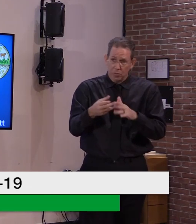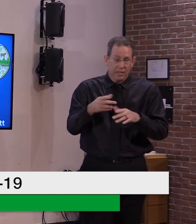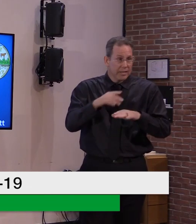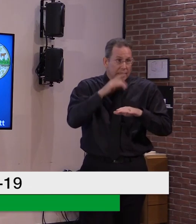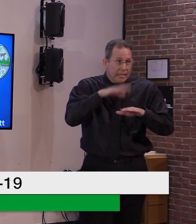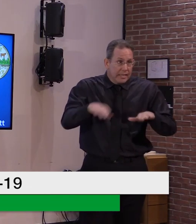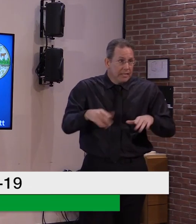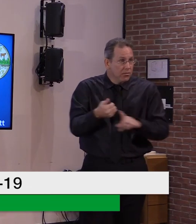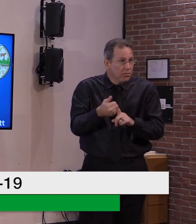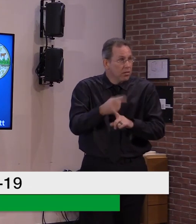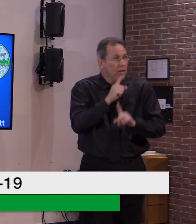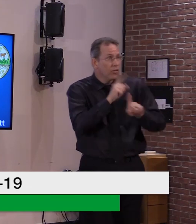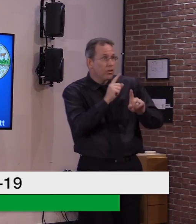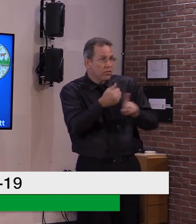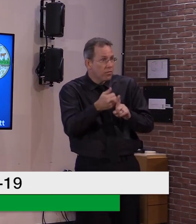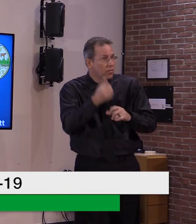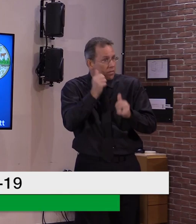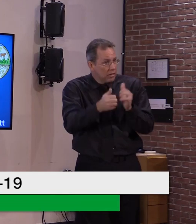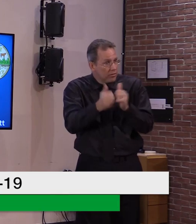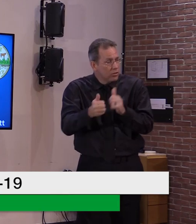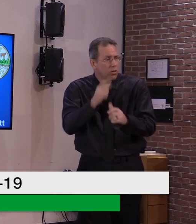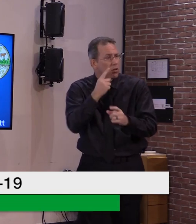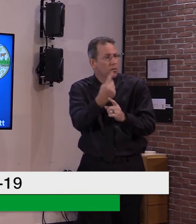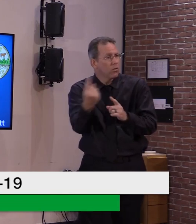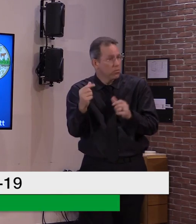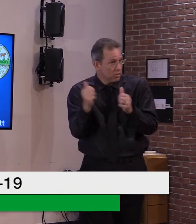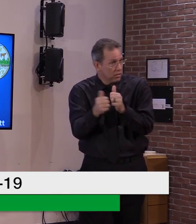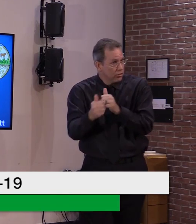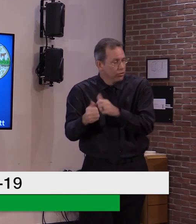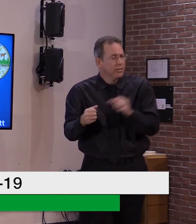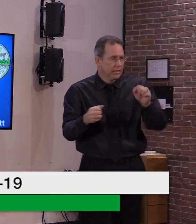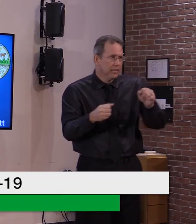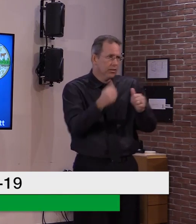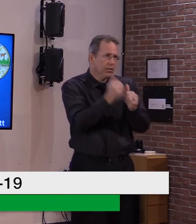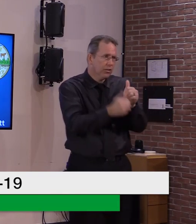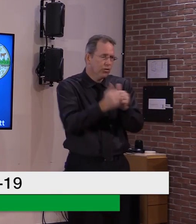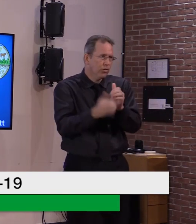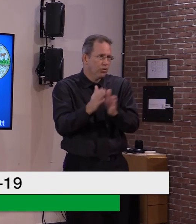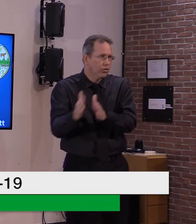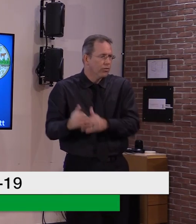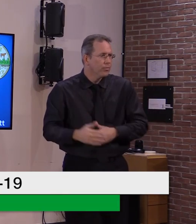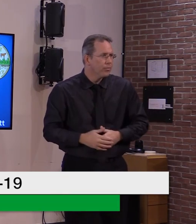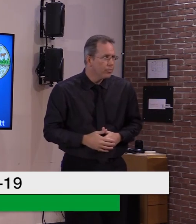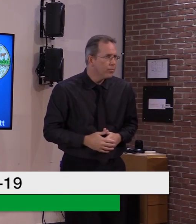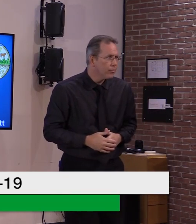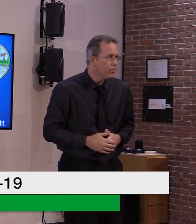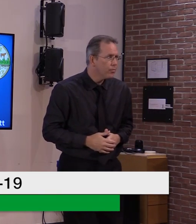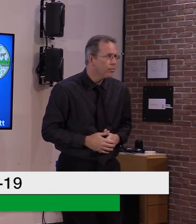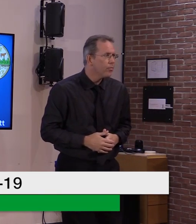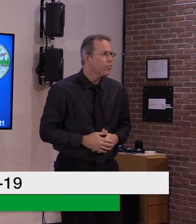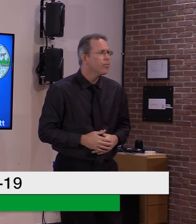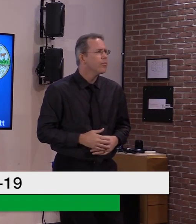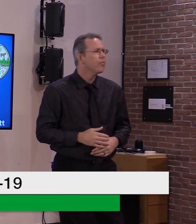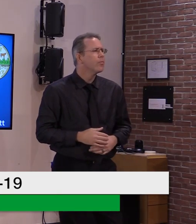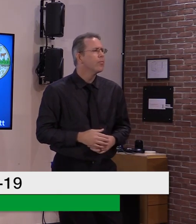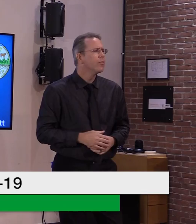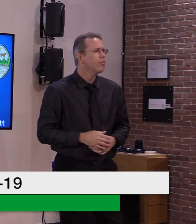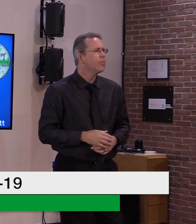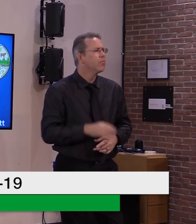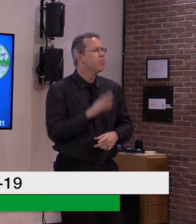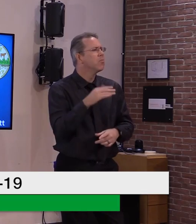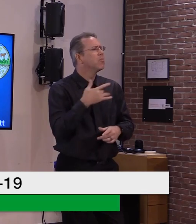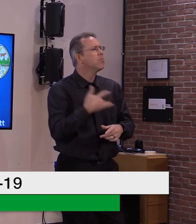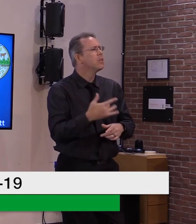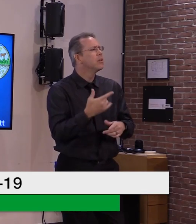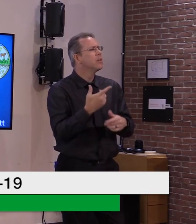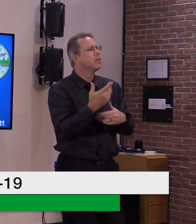yes and as they're saying in most cases parents are completing those questionnaires at home in the morning the temperature check from calling still happens at